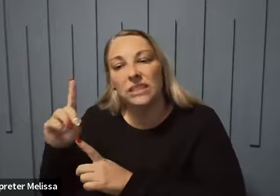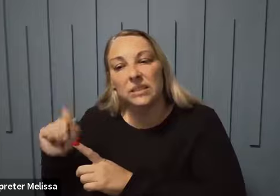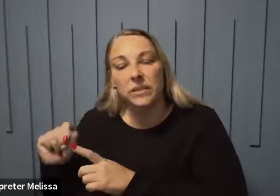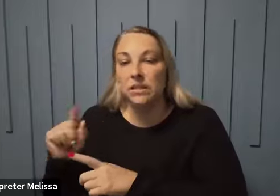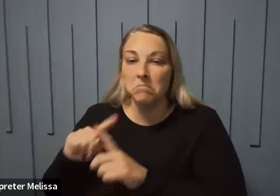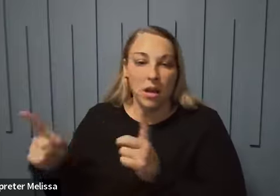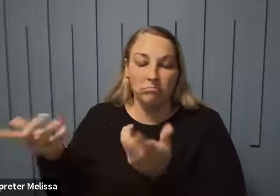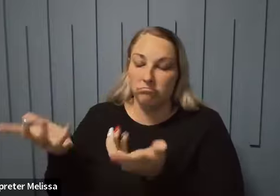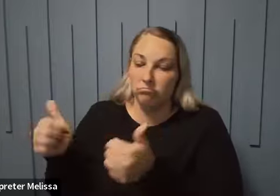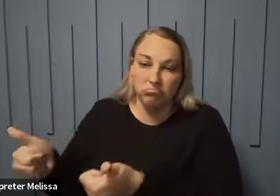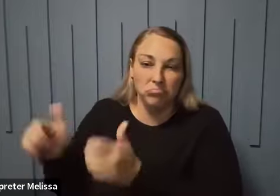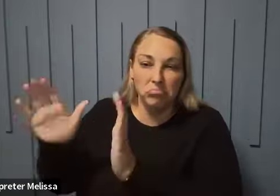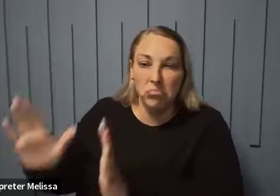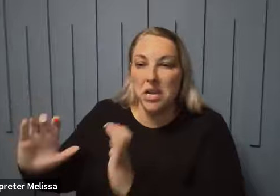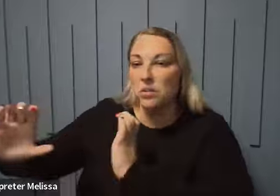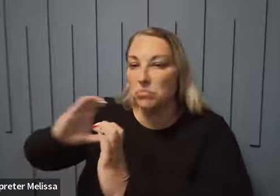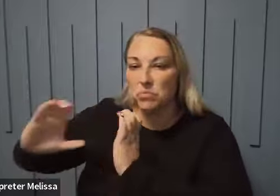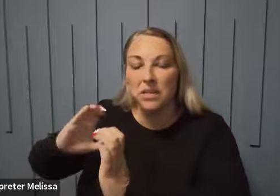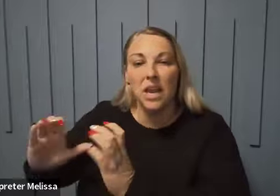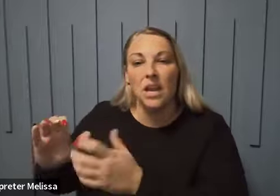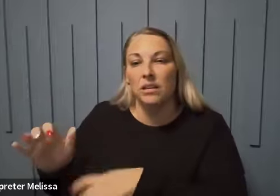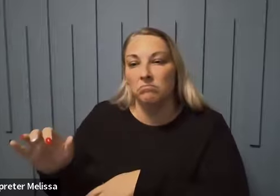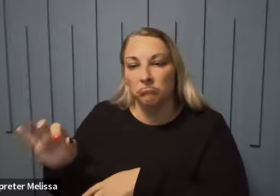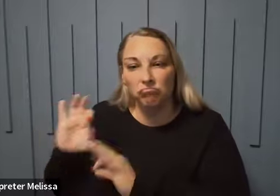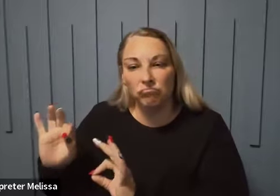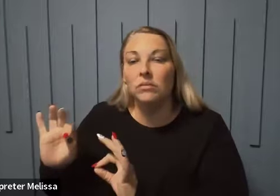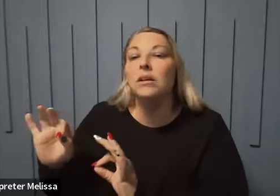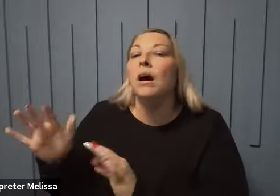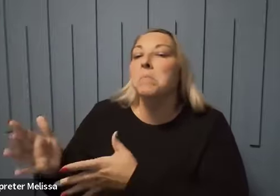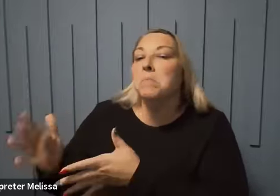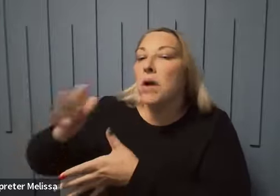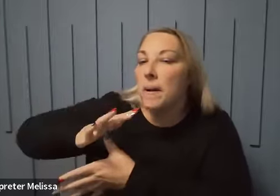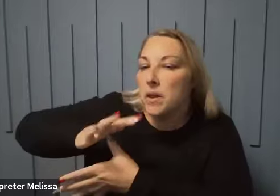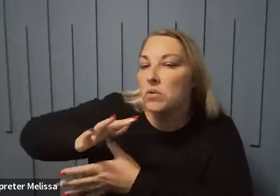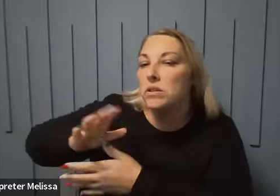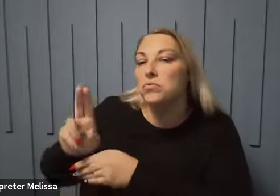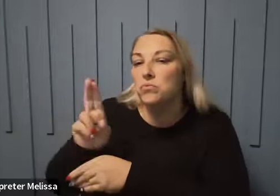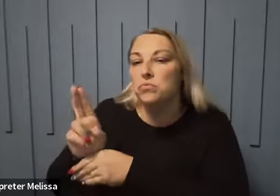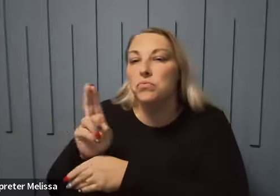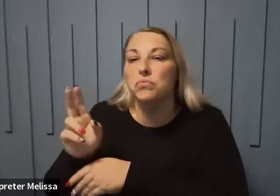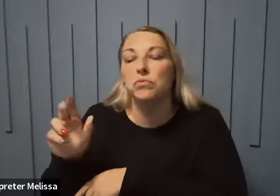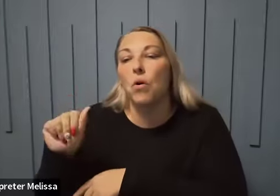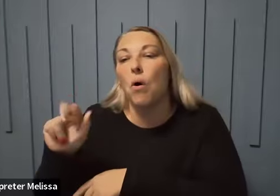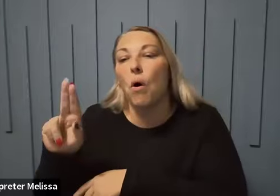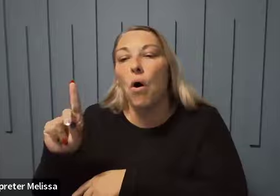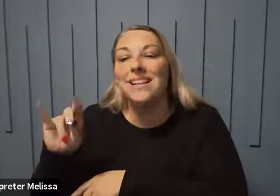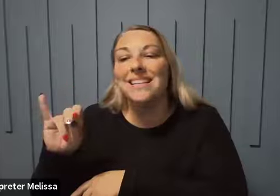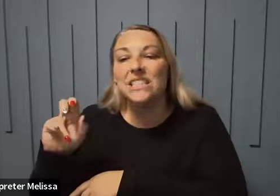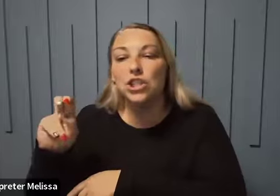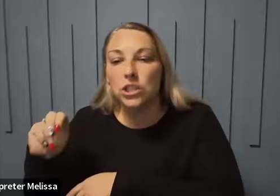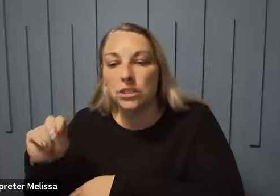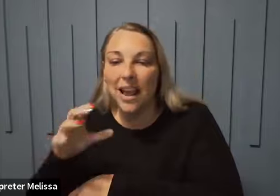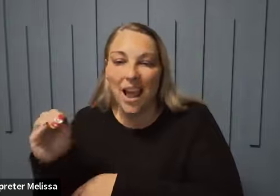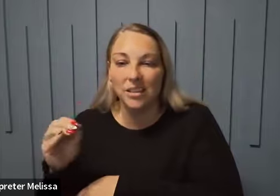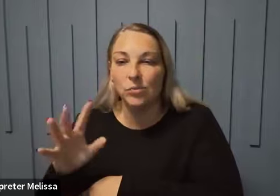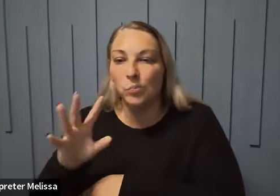great. And for communication, he does primarily use audition and spoken English to communicate, but